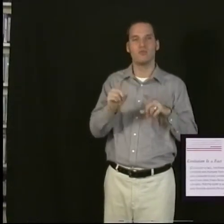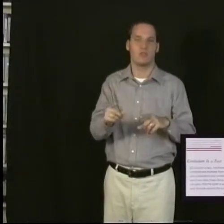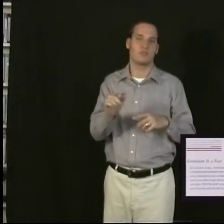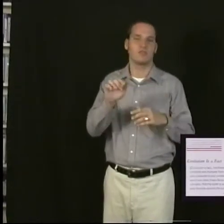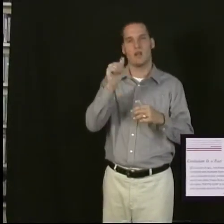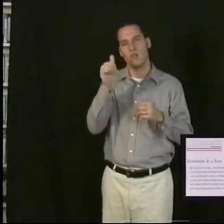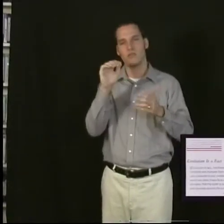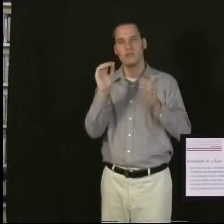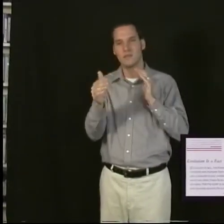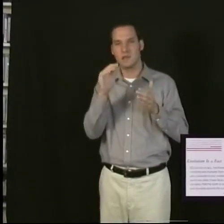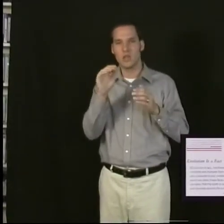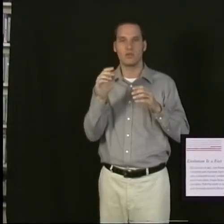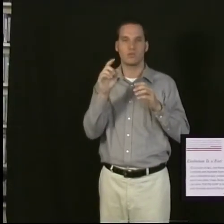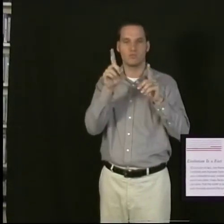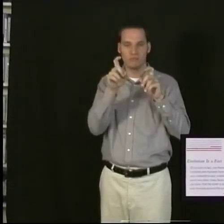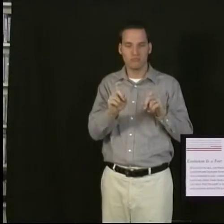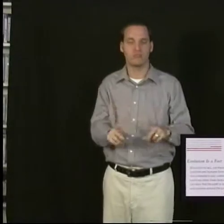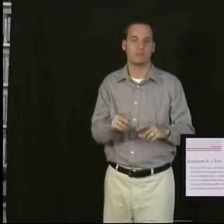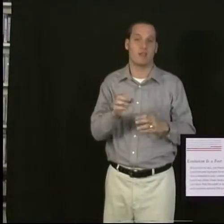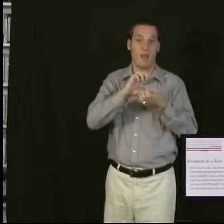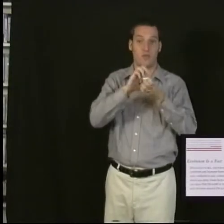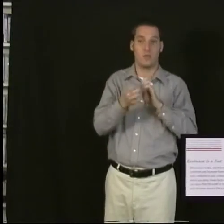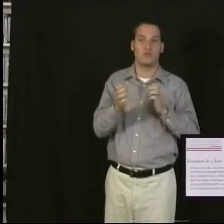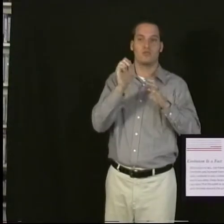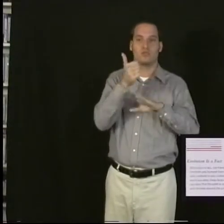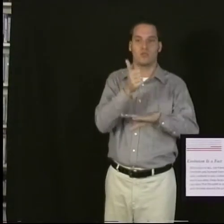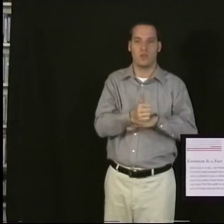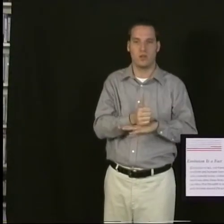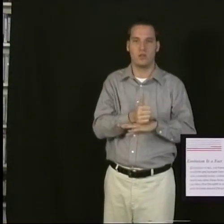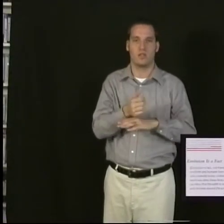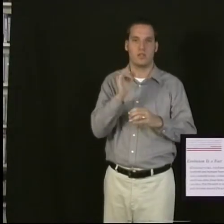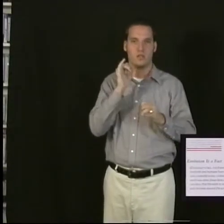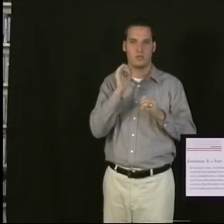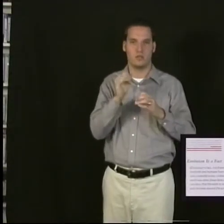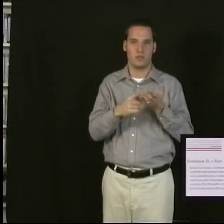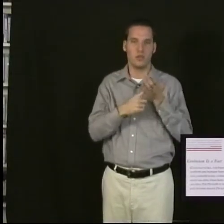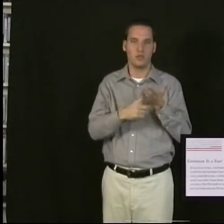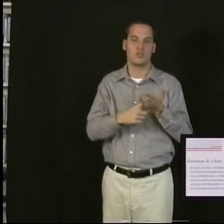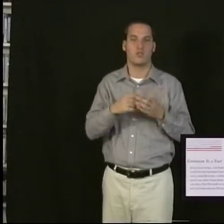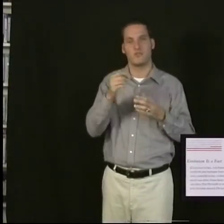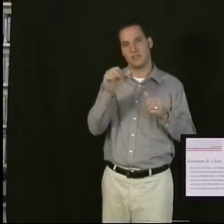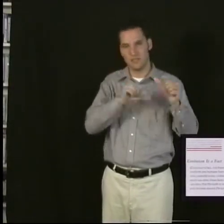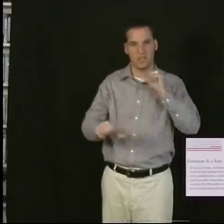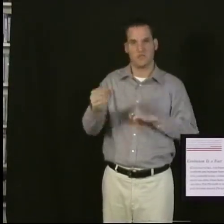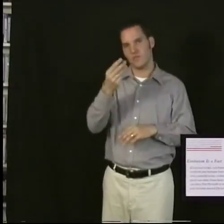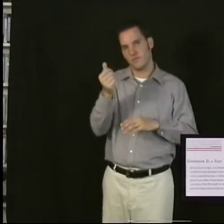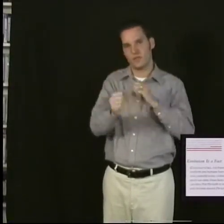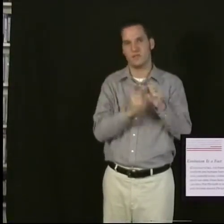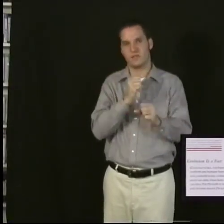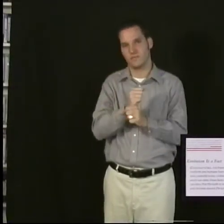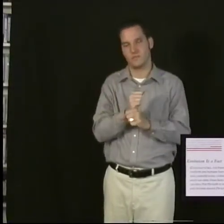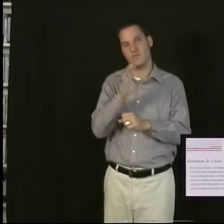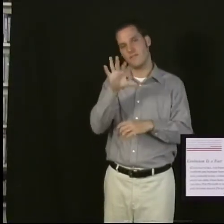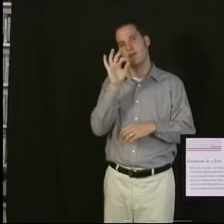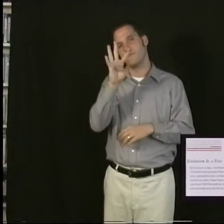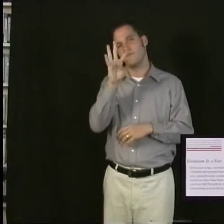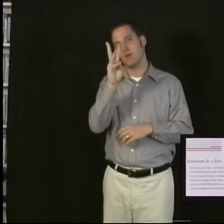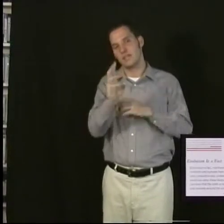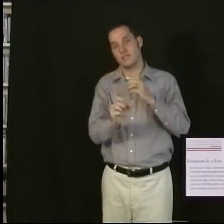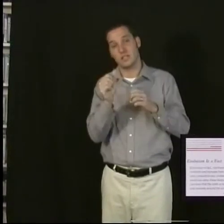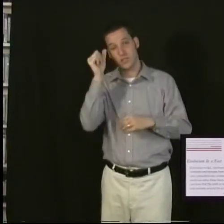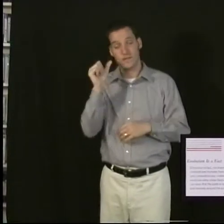similar surveys are startling because evolution has been a settled issue for science for nearly 150 years. They found out that 46%